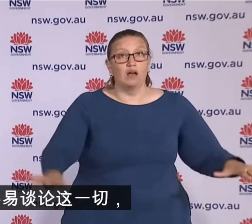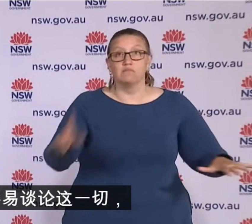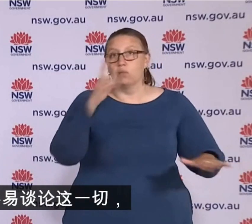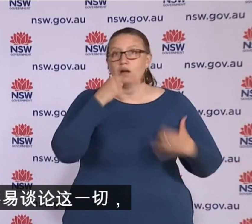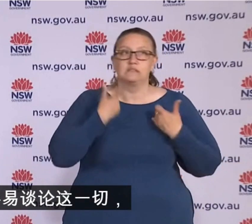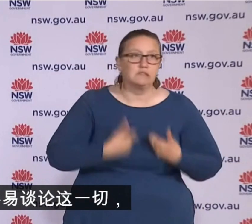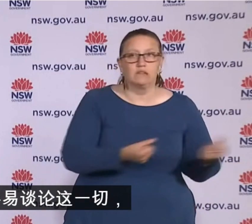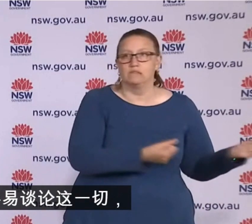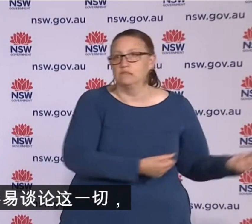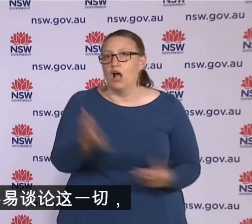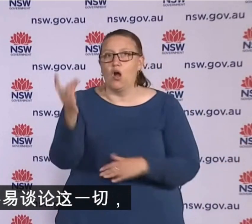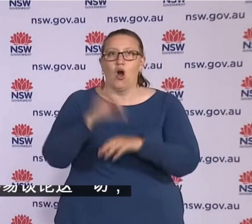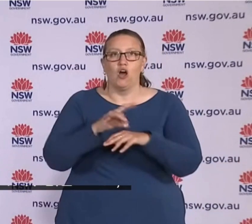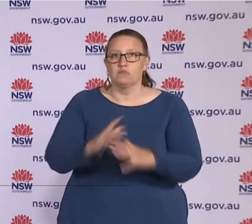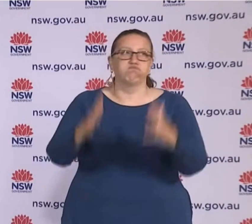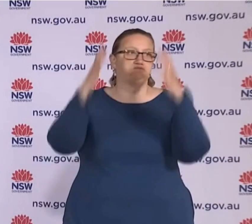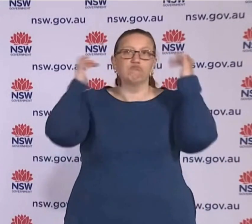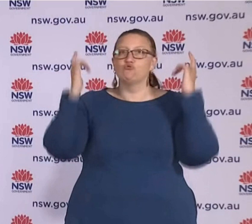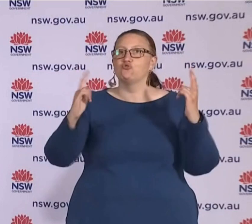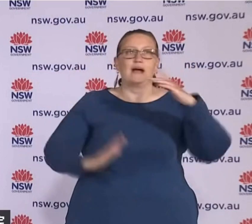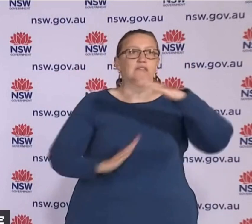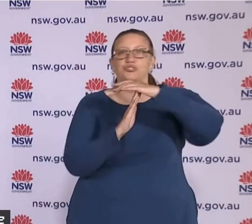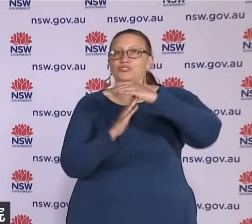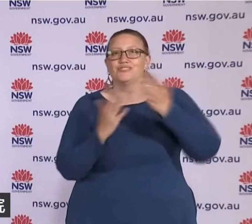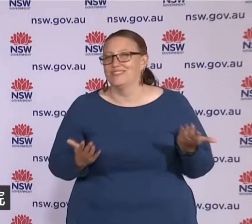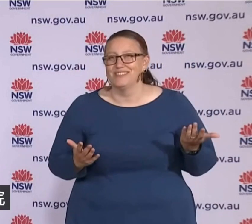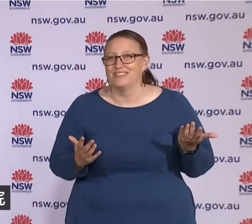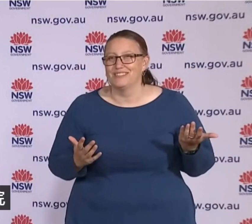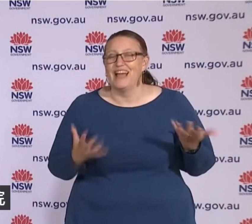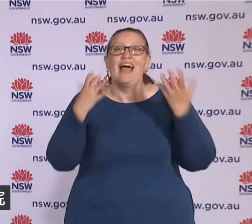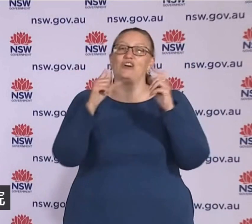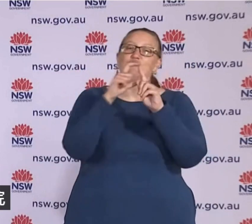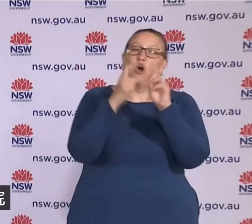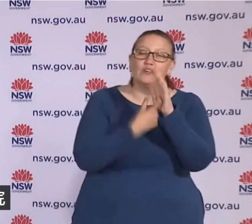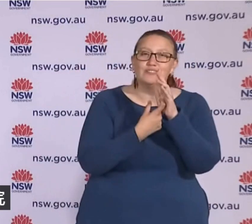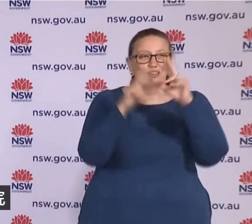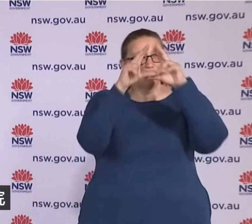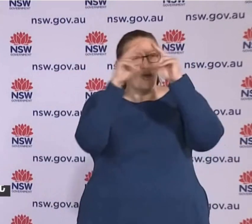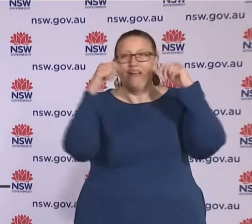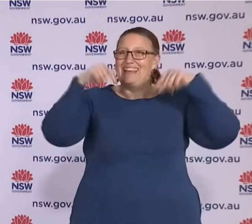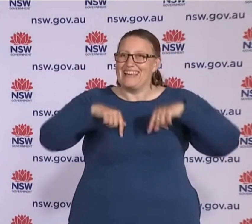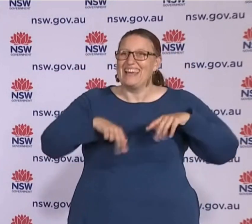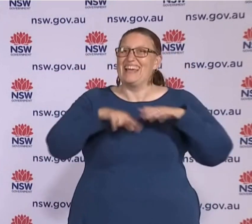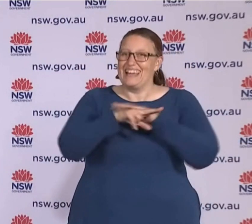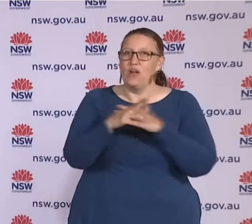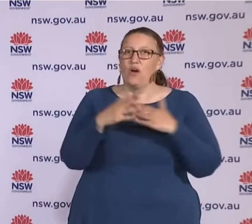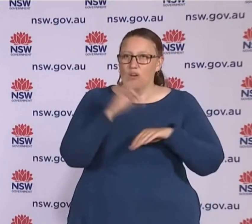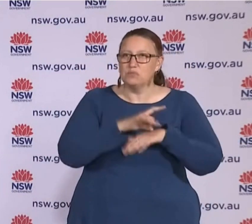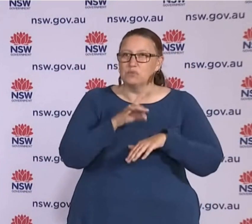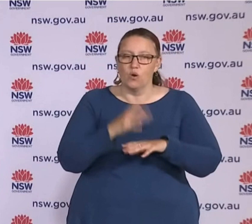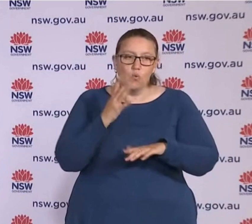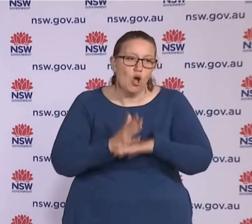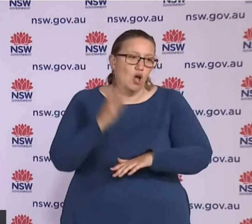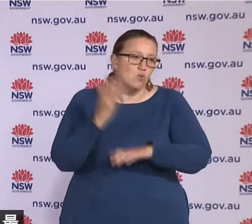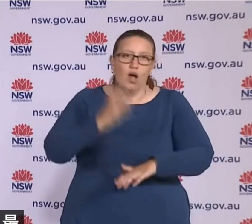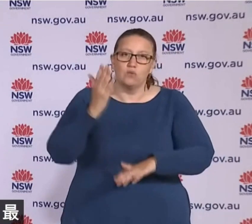we've got nurses and doctors and allied health supporters in our hospital system today working their guts out. We don't want to put any more pressure on them than